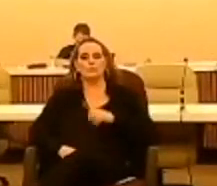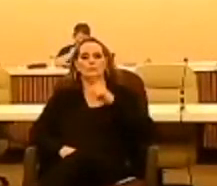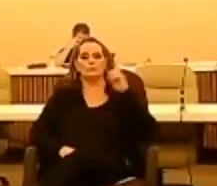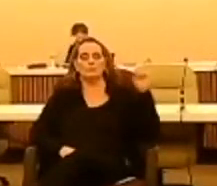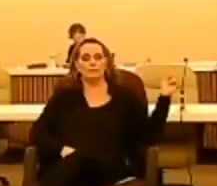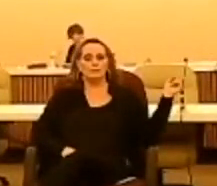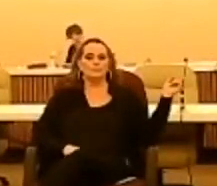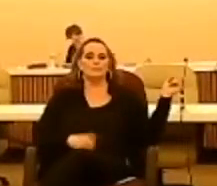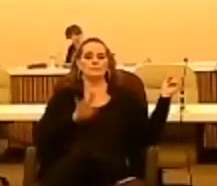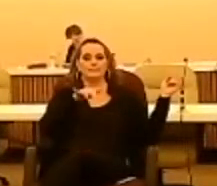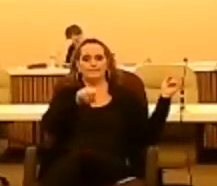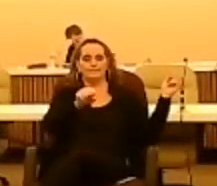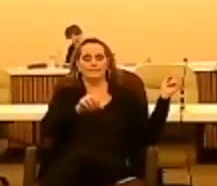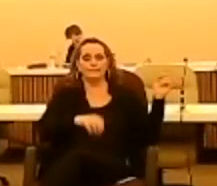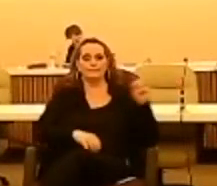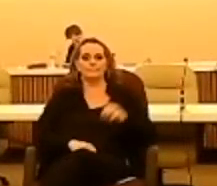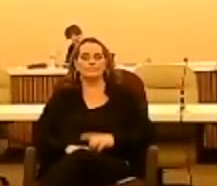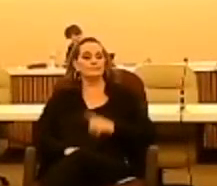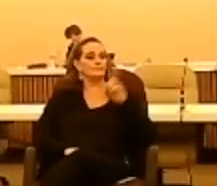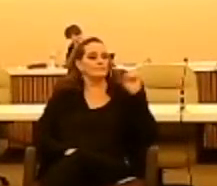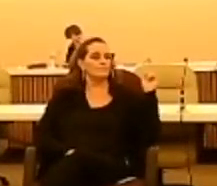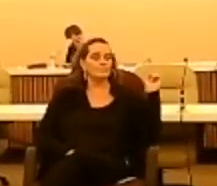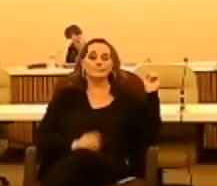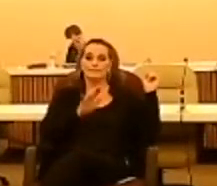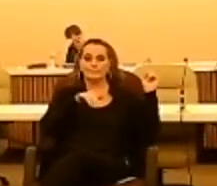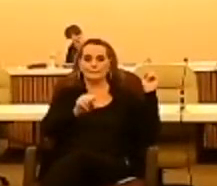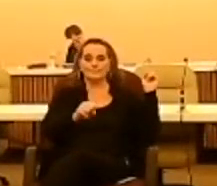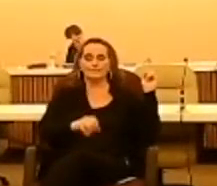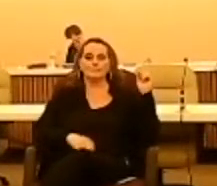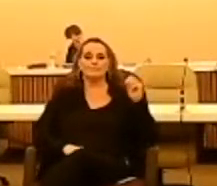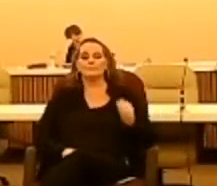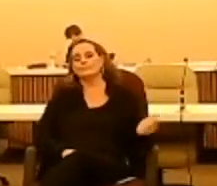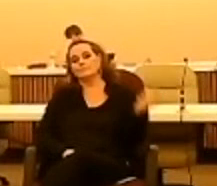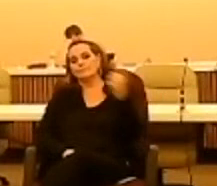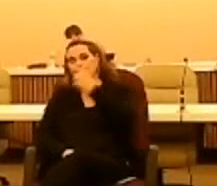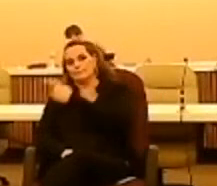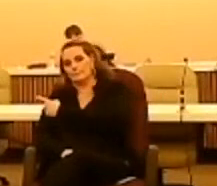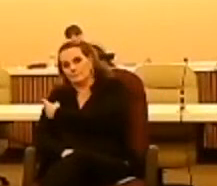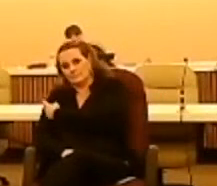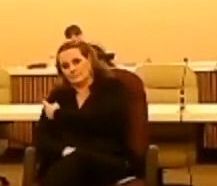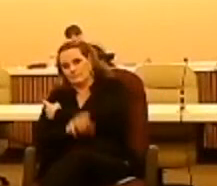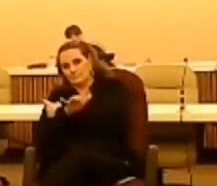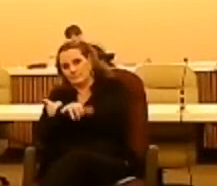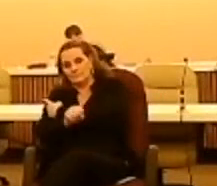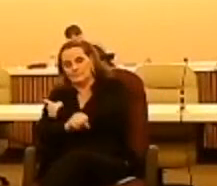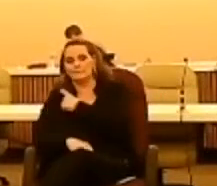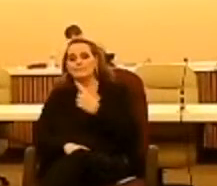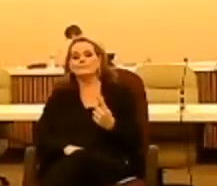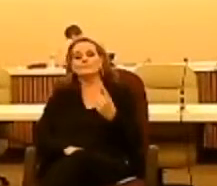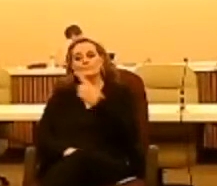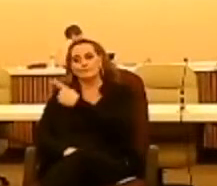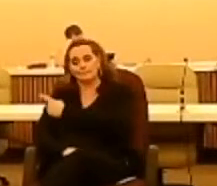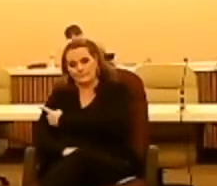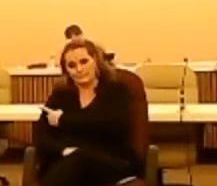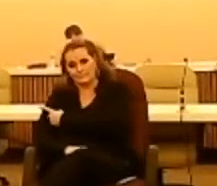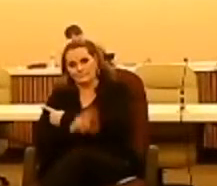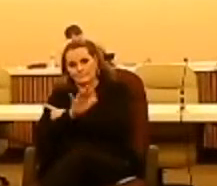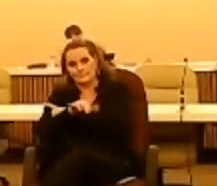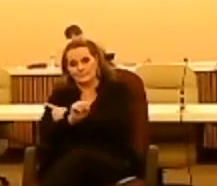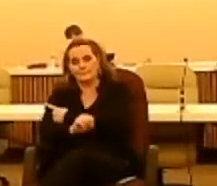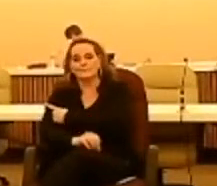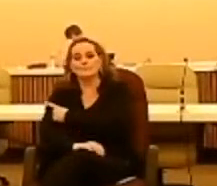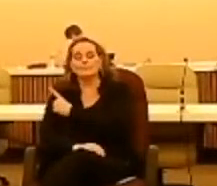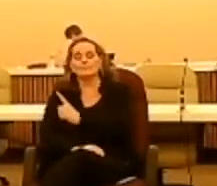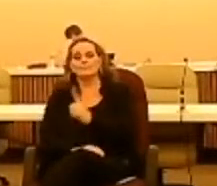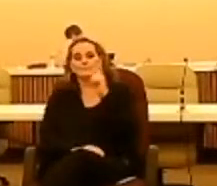Councilmember Barley, Aye. Councilmember Stafford, Aye. Councilmember Safranik, Aye. Councilmember Bolzner,